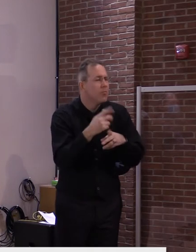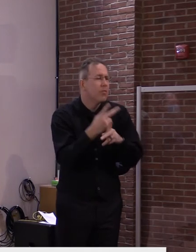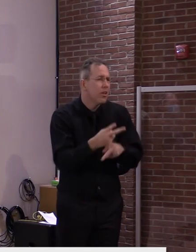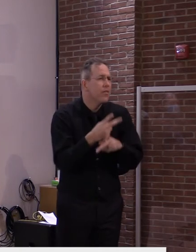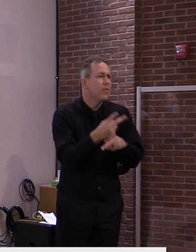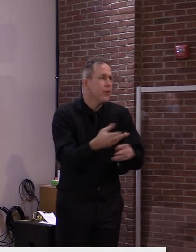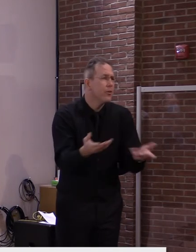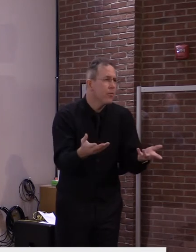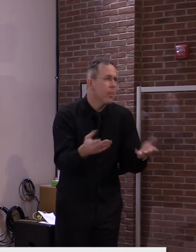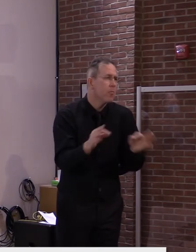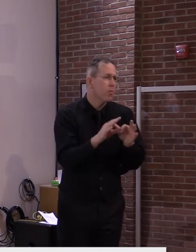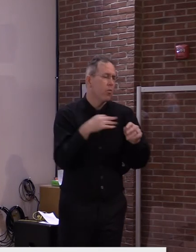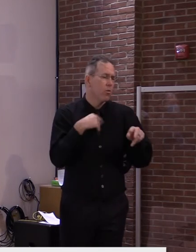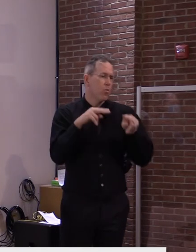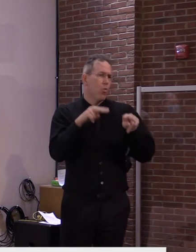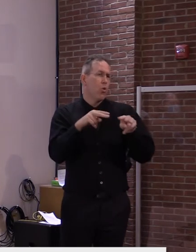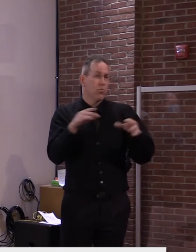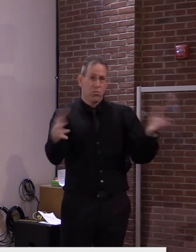might be able to come next.